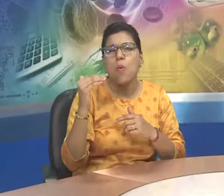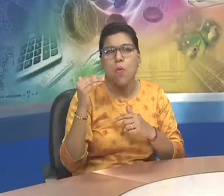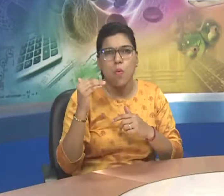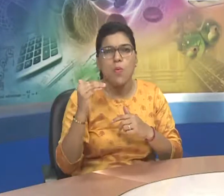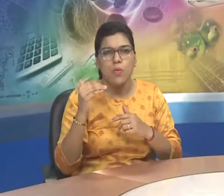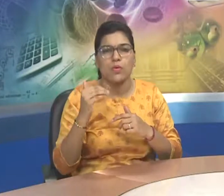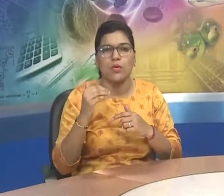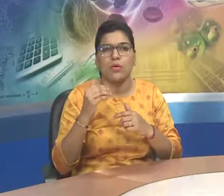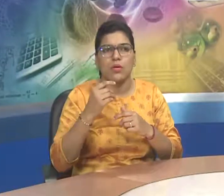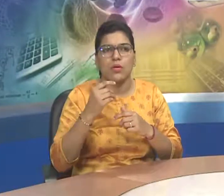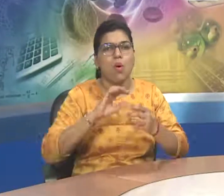stigmatic